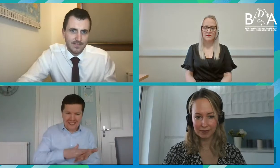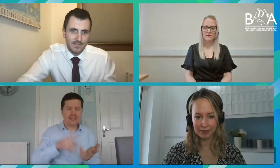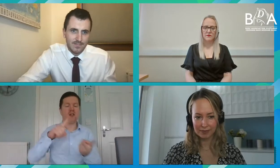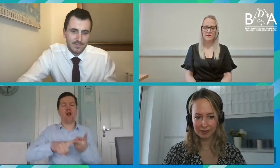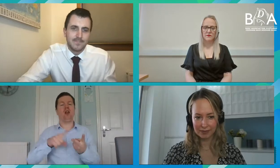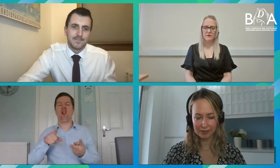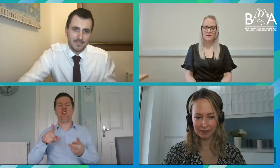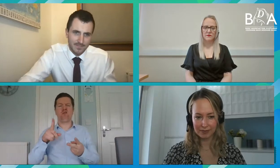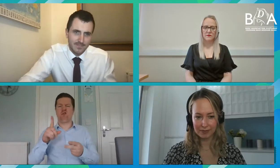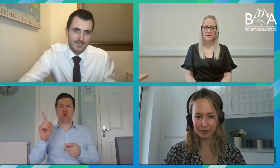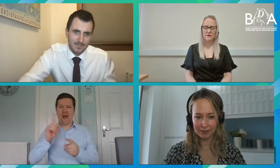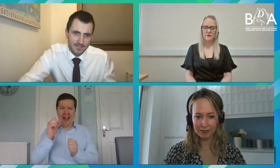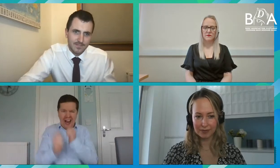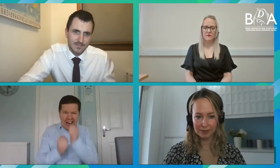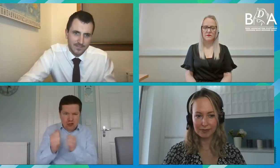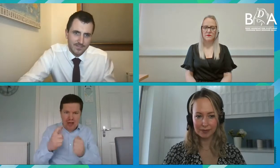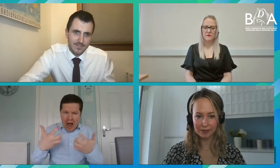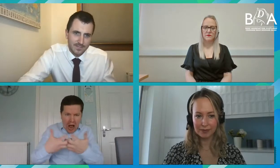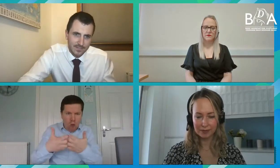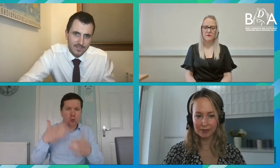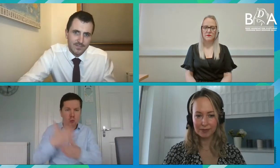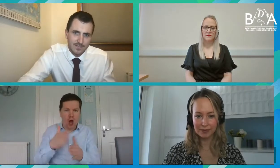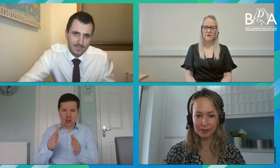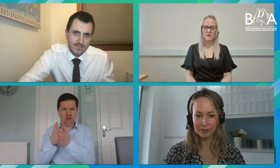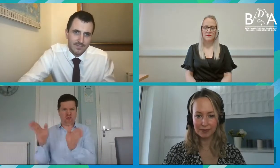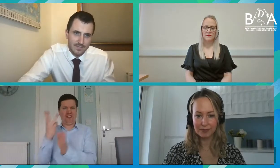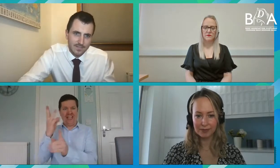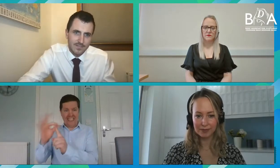they gave me reassurance that